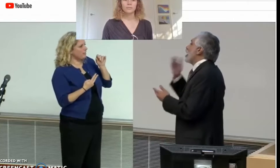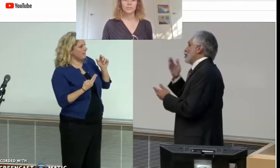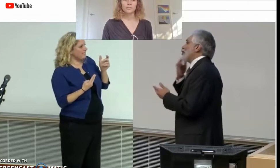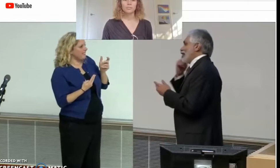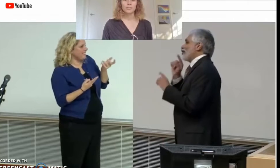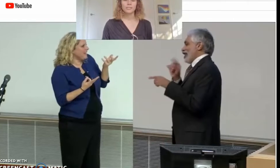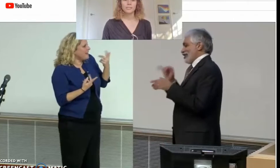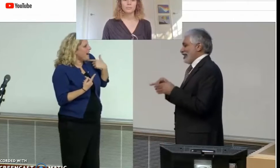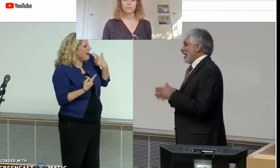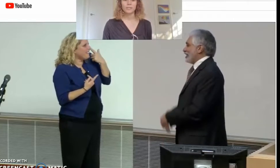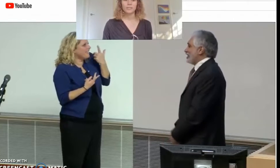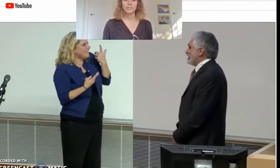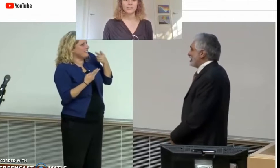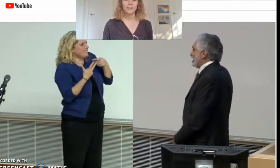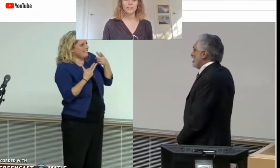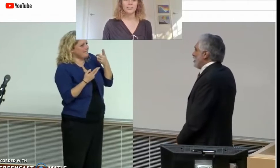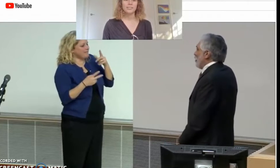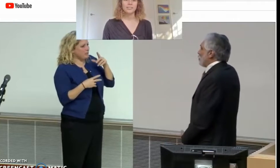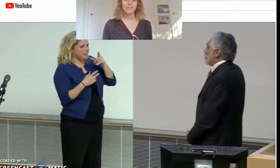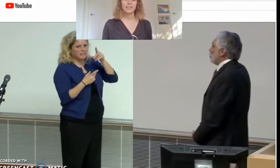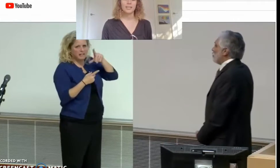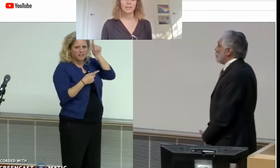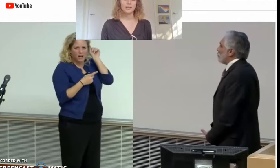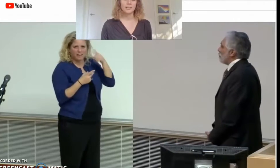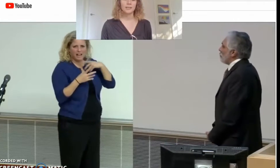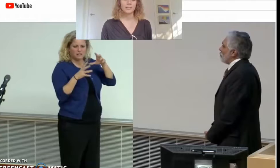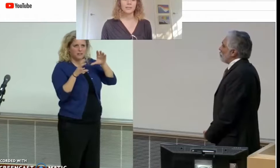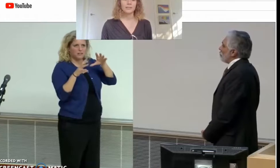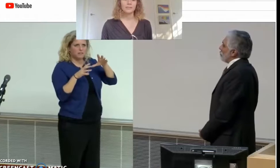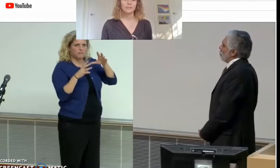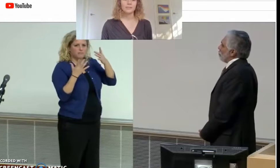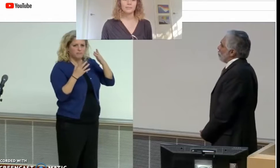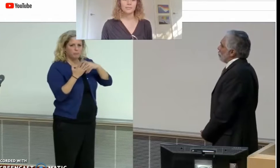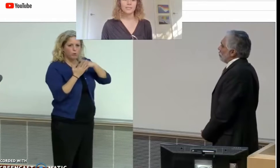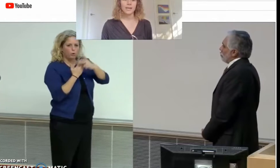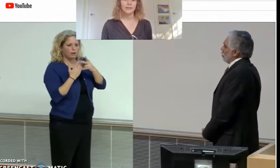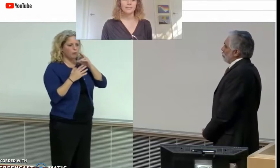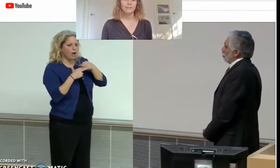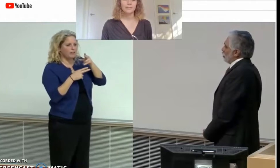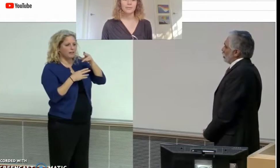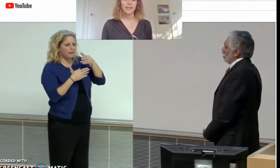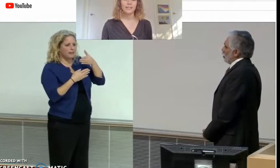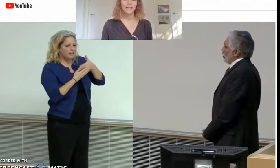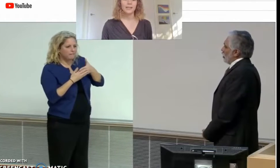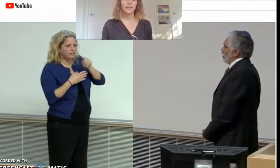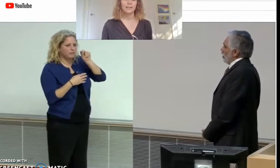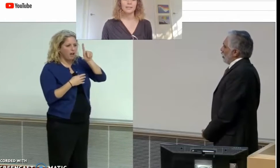So I just wanted to hear more about your thoughts on that. And then the second thing was about Gallaudet and